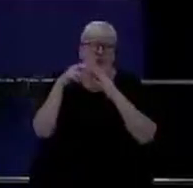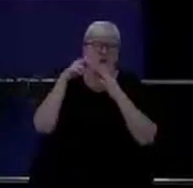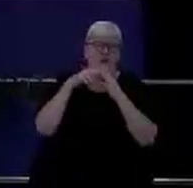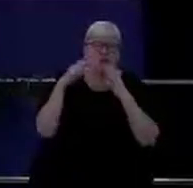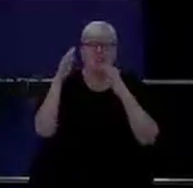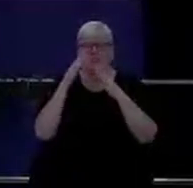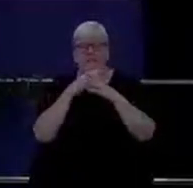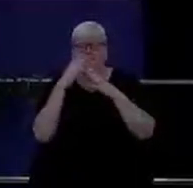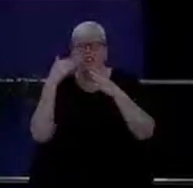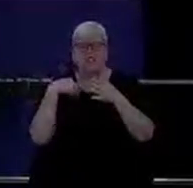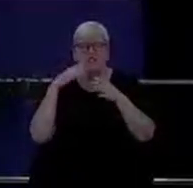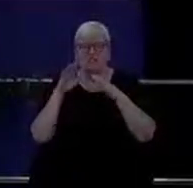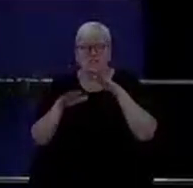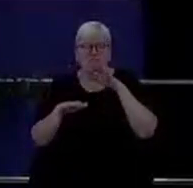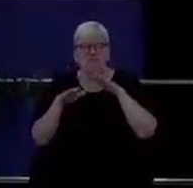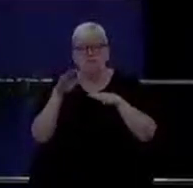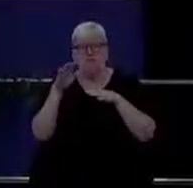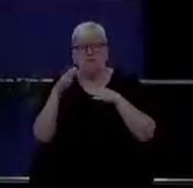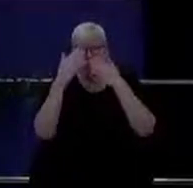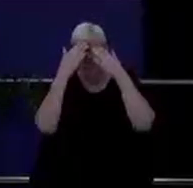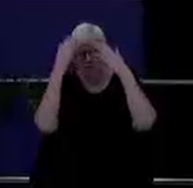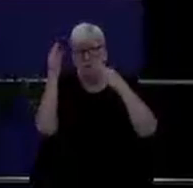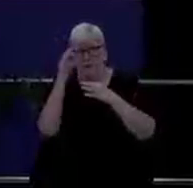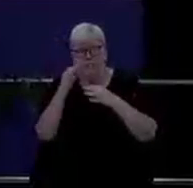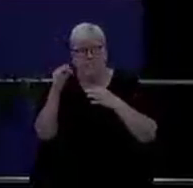first trace of the day that will show the village my movements.